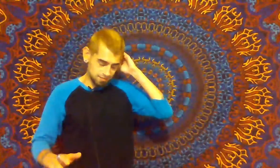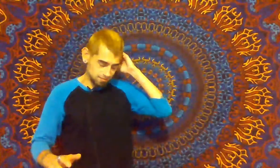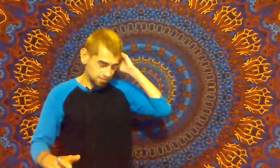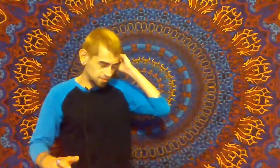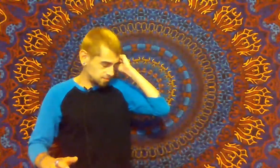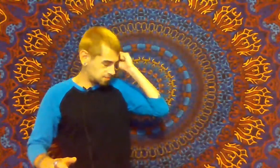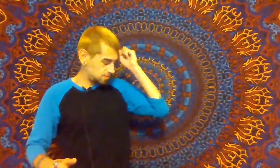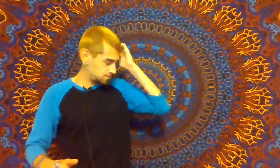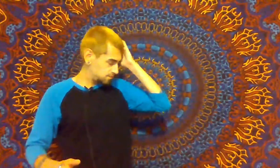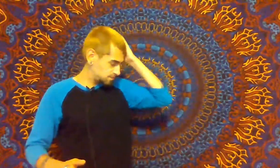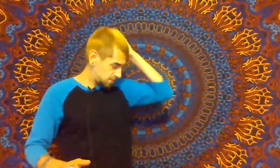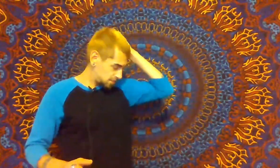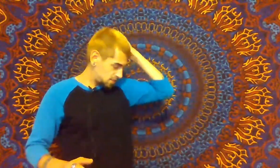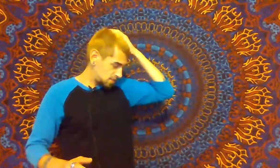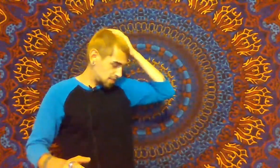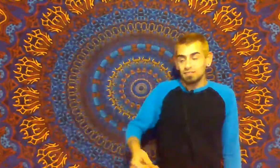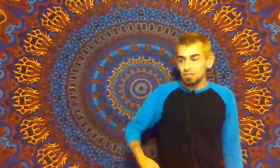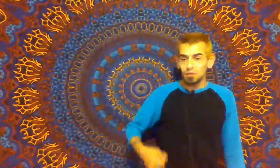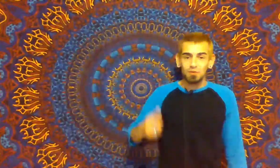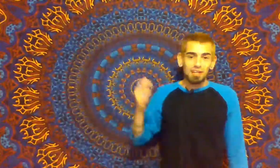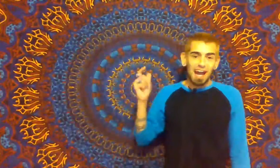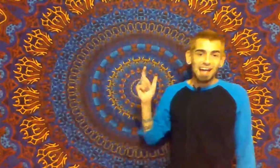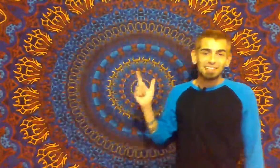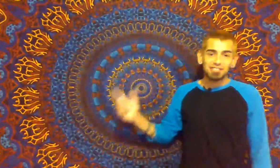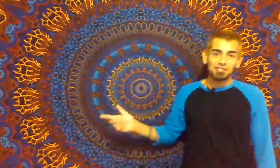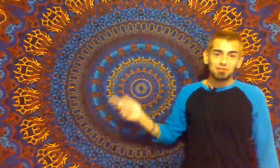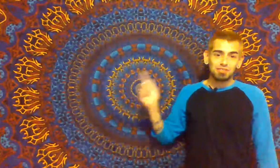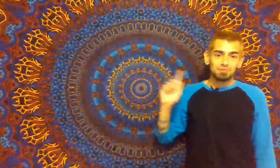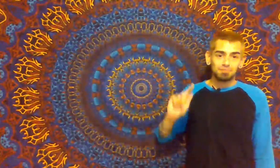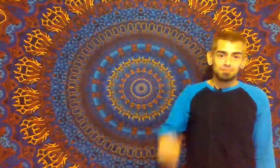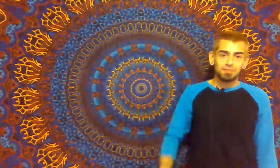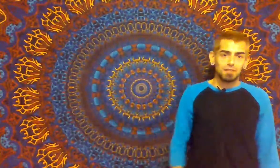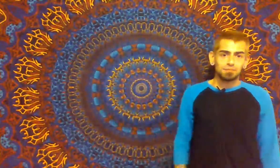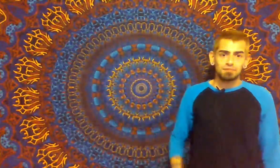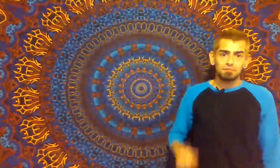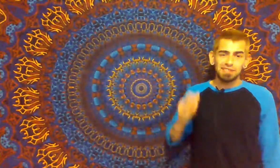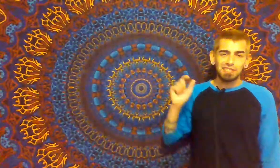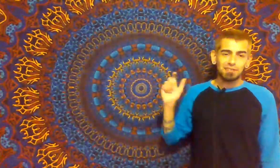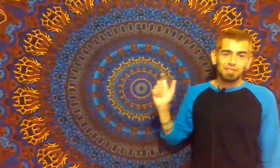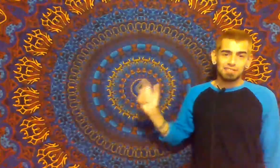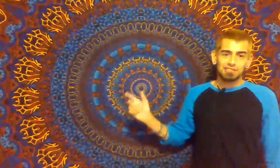No. So, Alex shoots, no, Molino gets